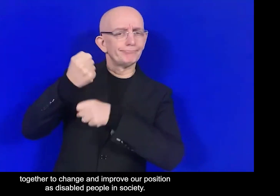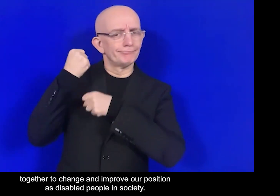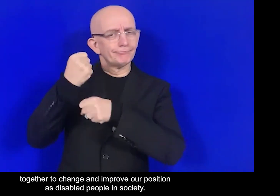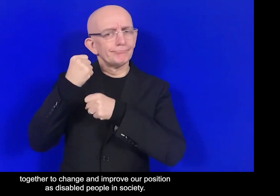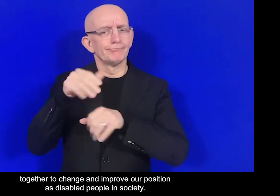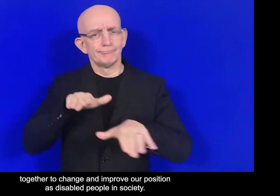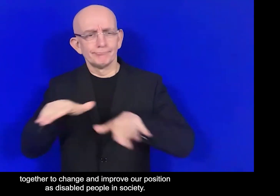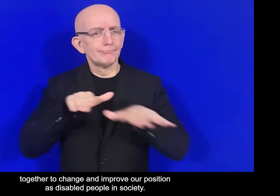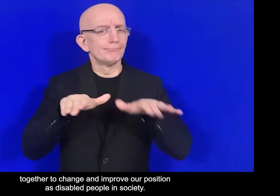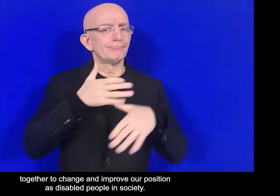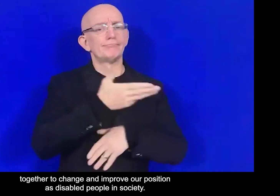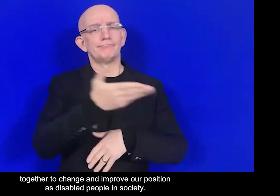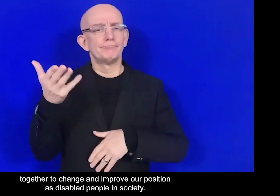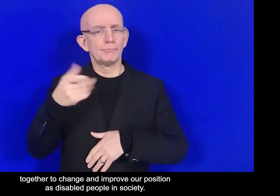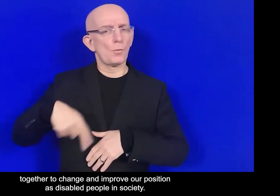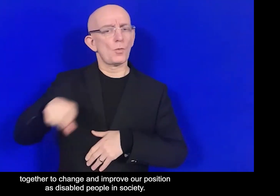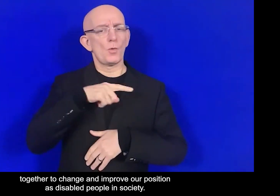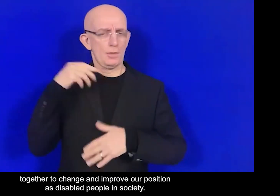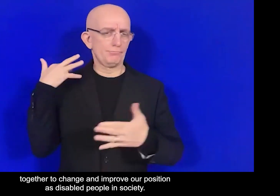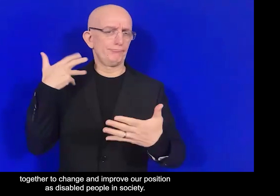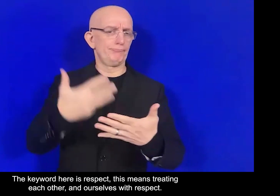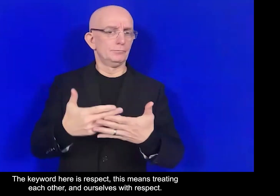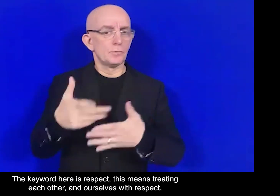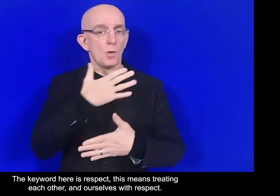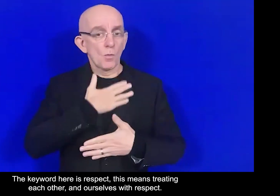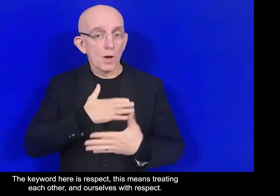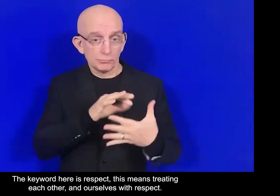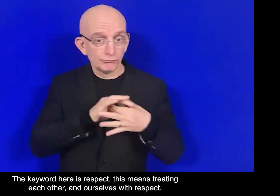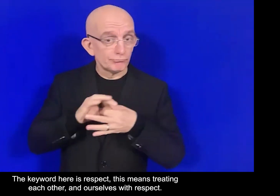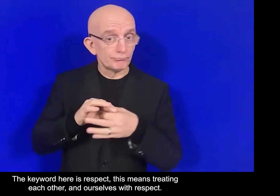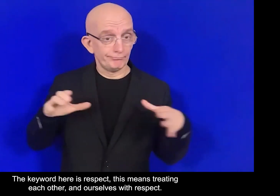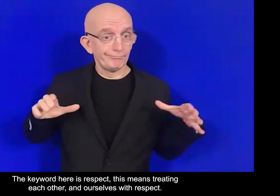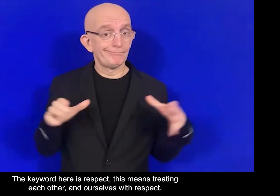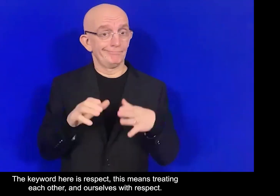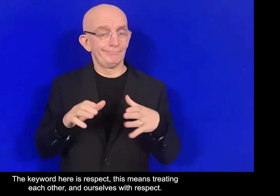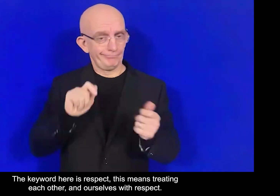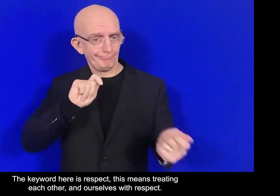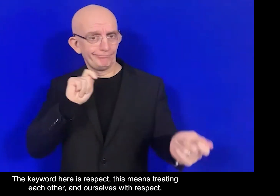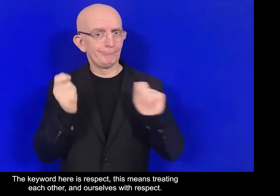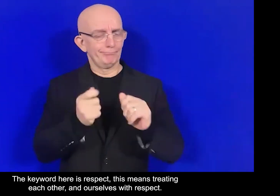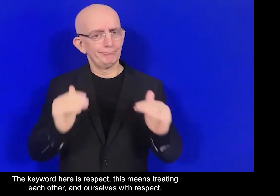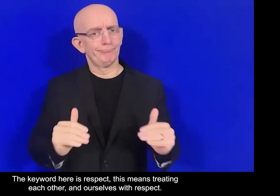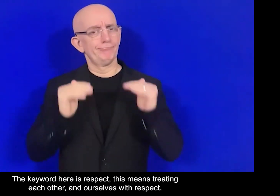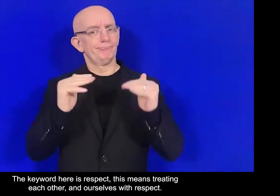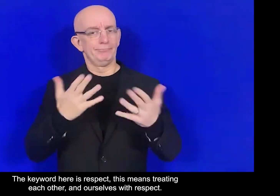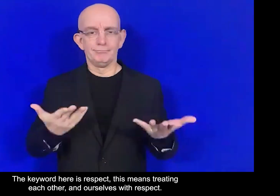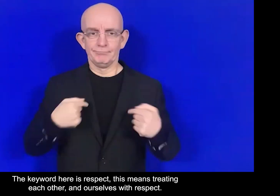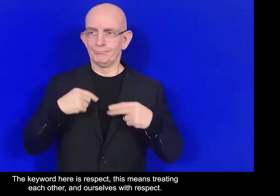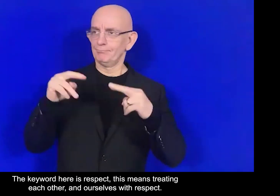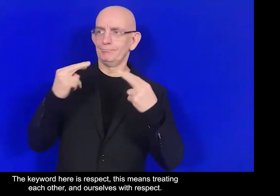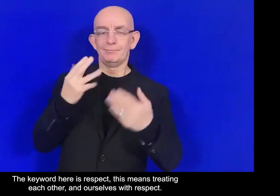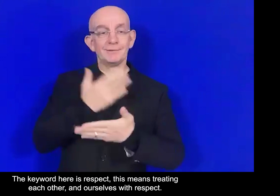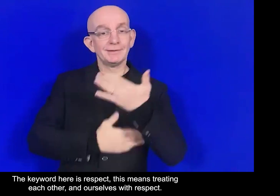improve our position as disabled people in society. The key word here is respect. This